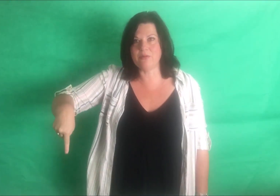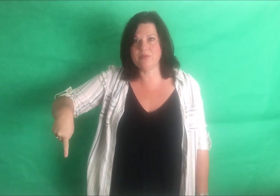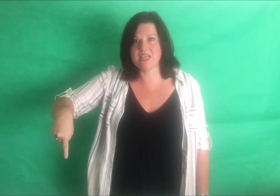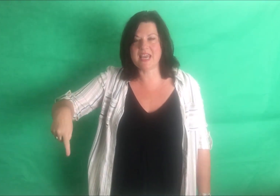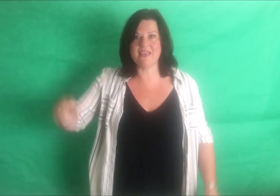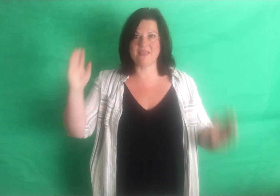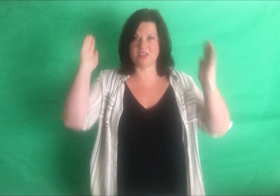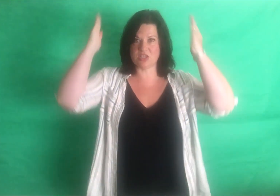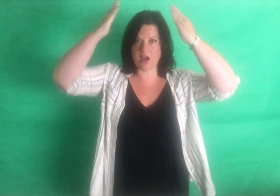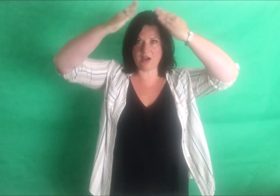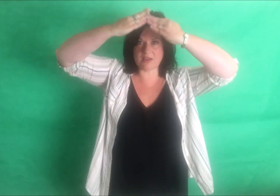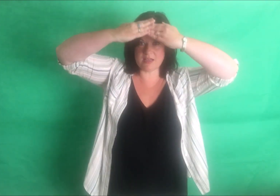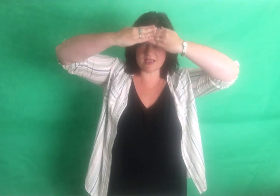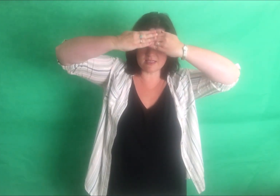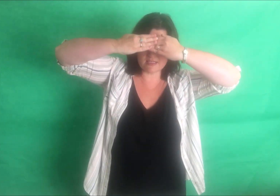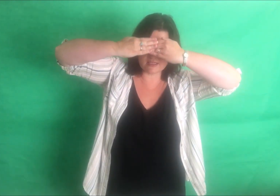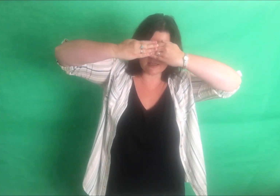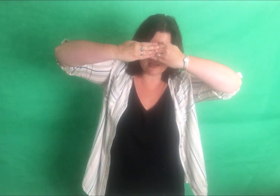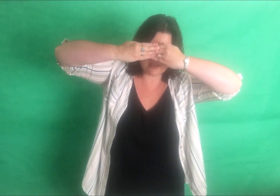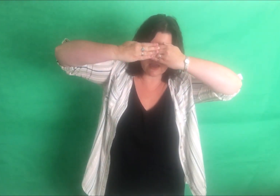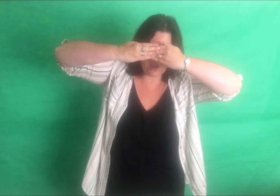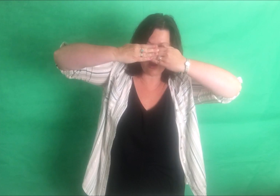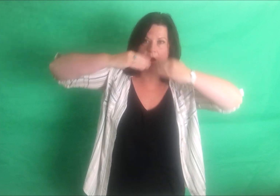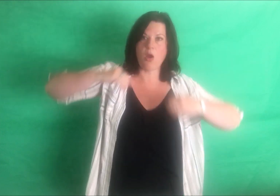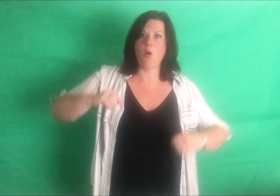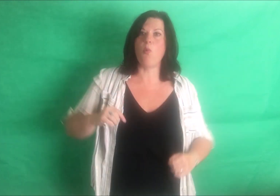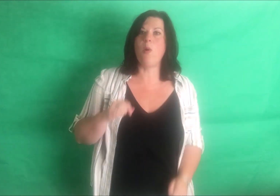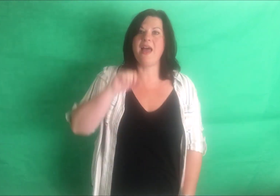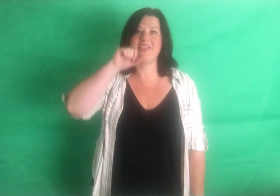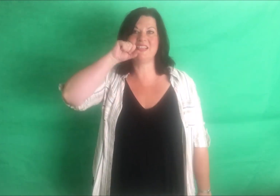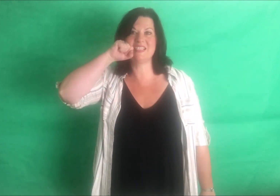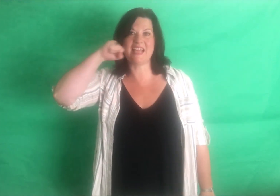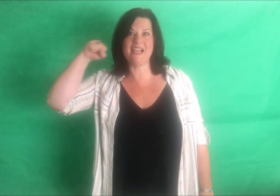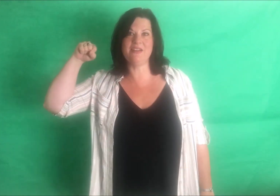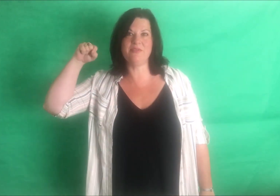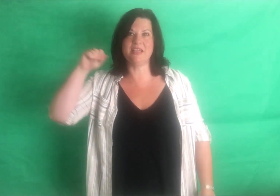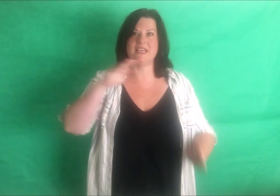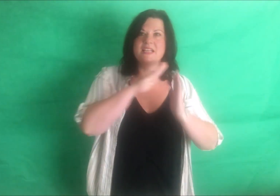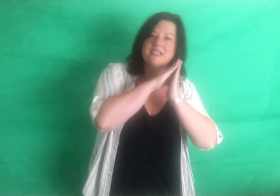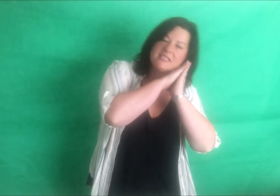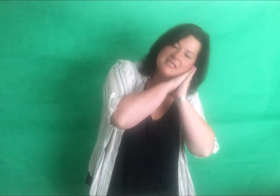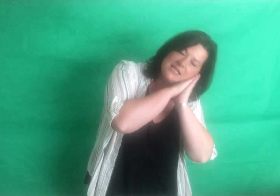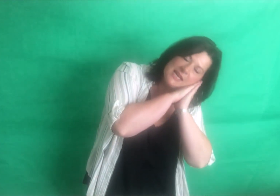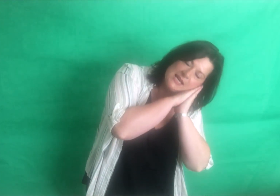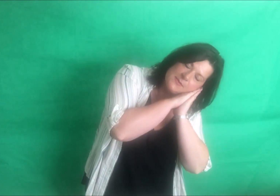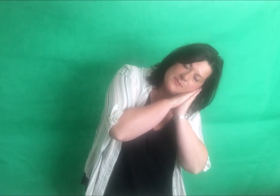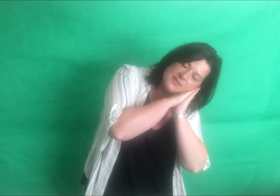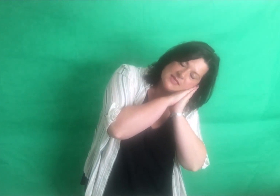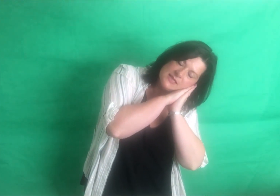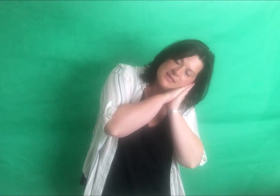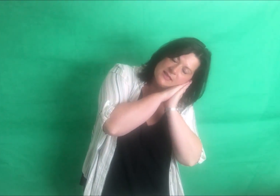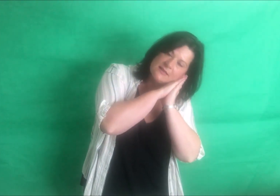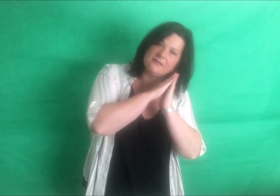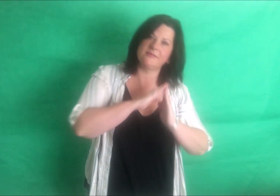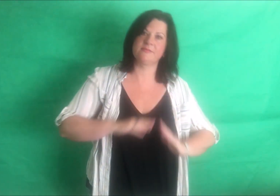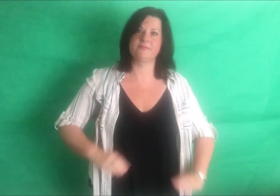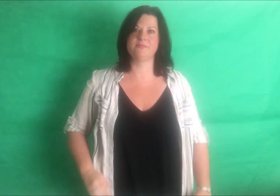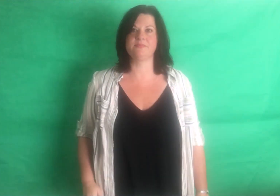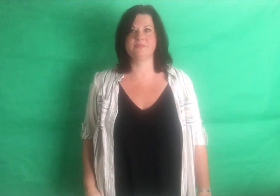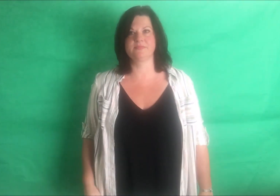Down in the darkness where the celery sleeps.